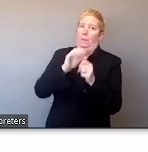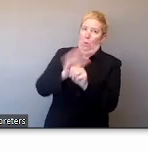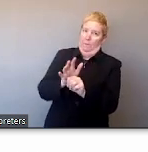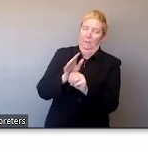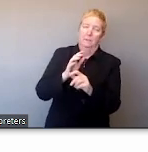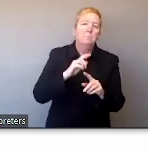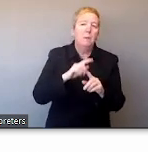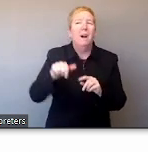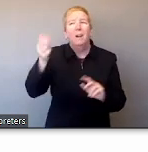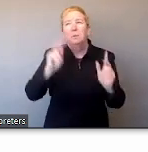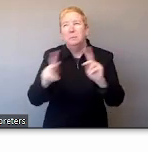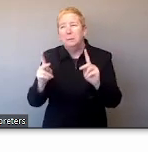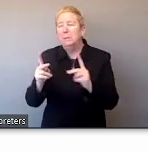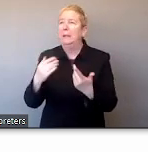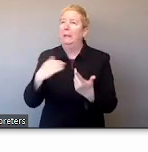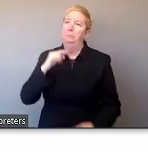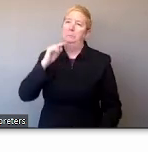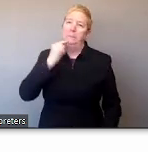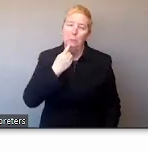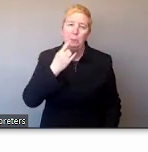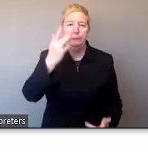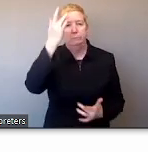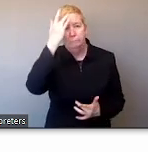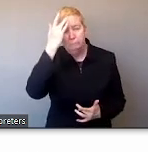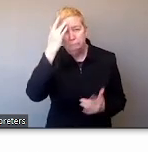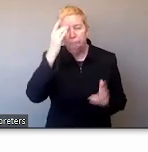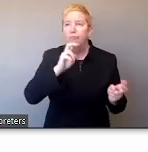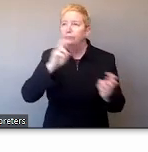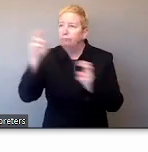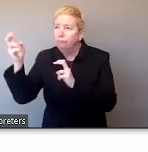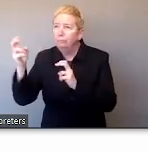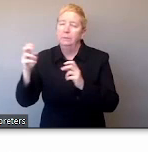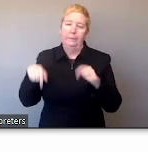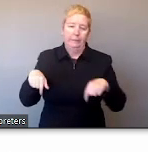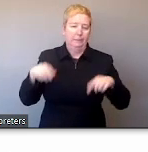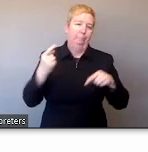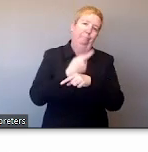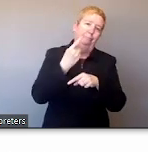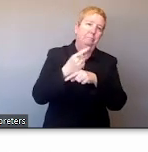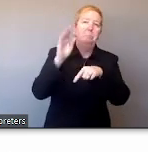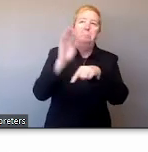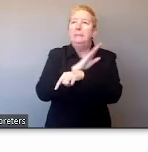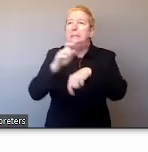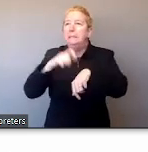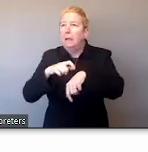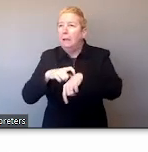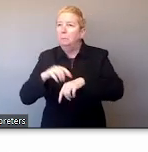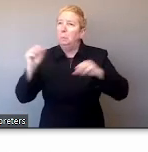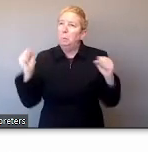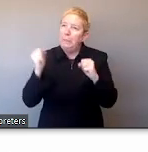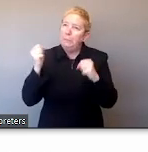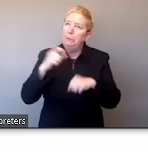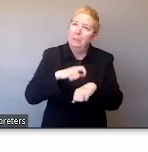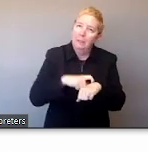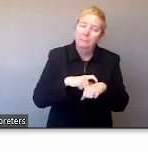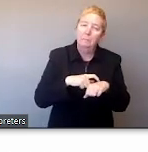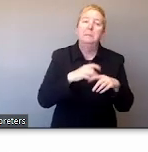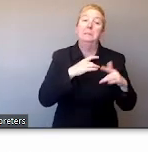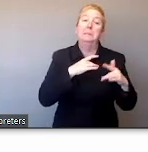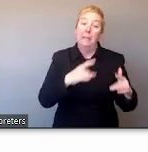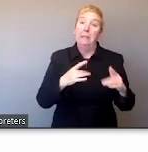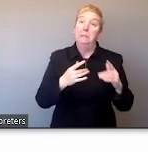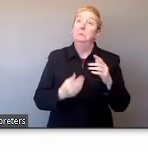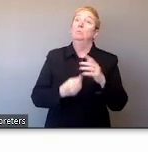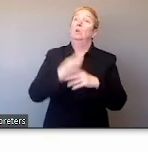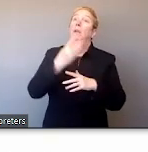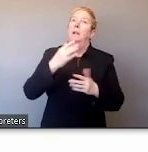with serious disease, the regular busy season we have in the winter that begins to die down just right about now